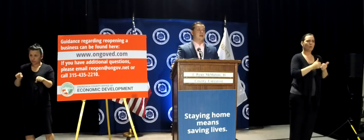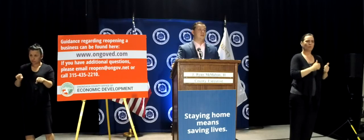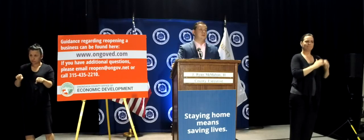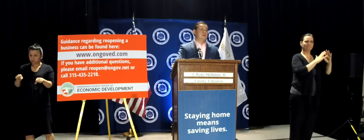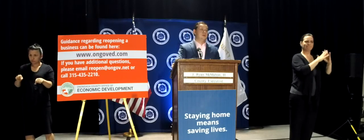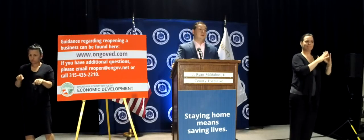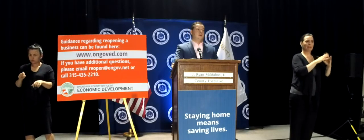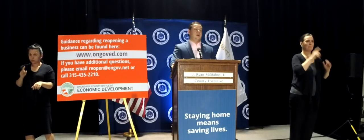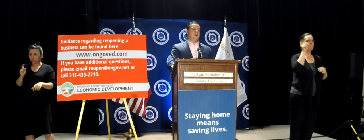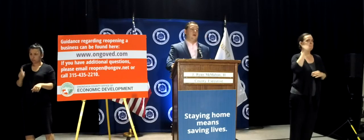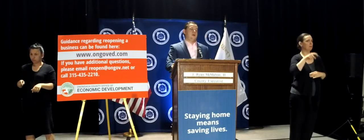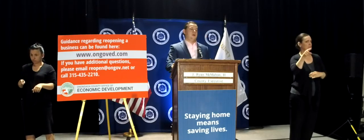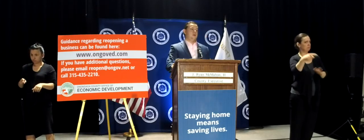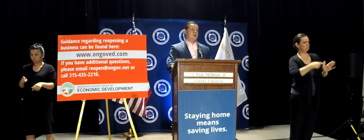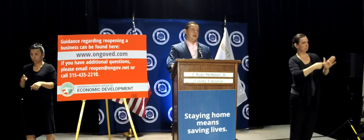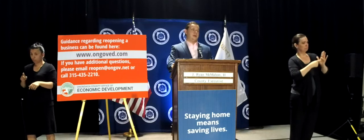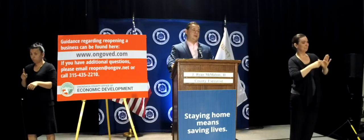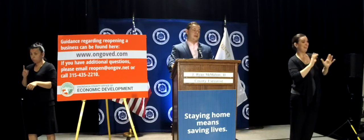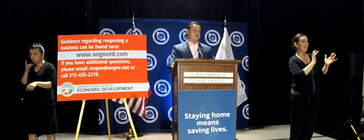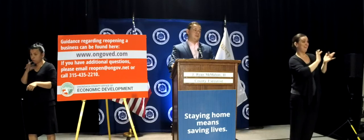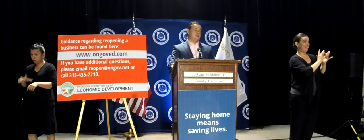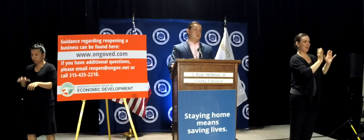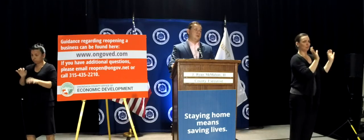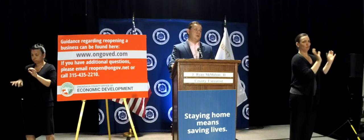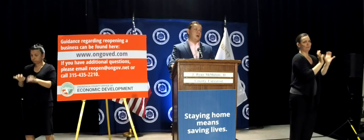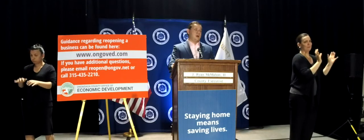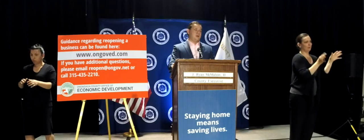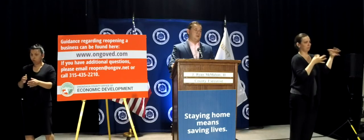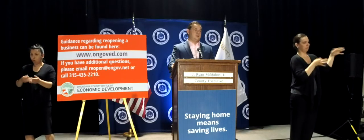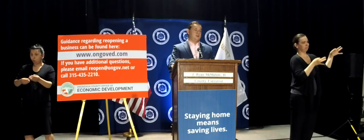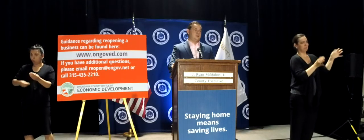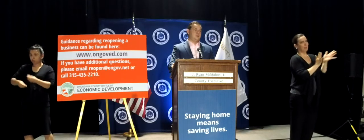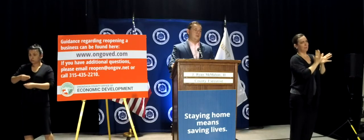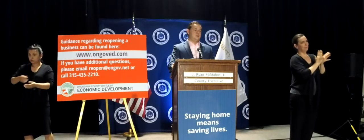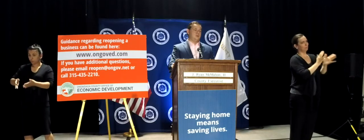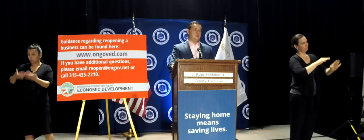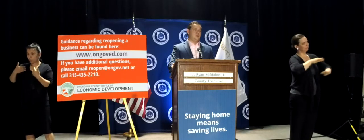gotta attest, and you go online and attest.